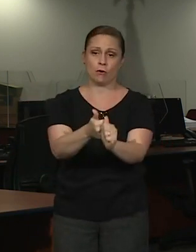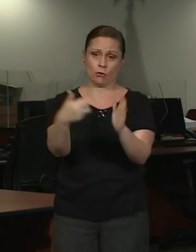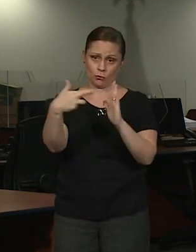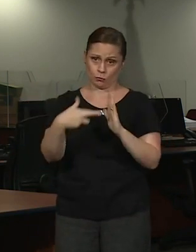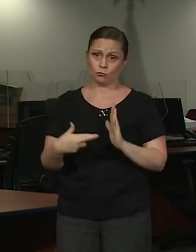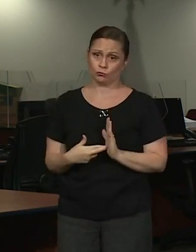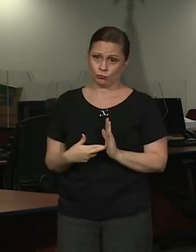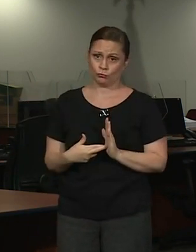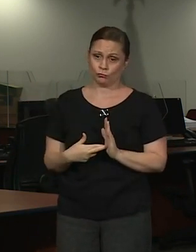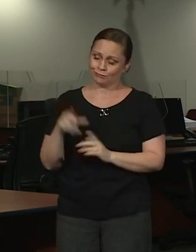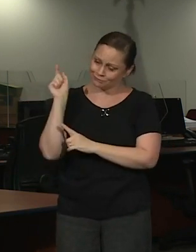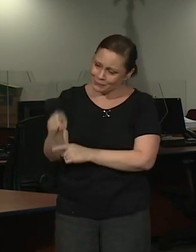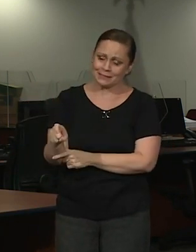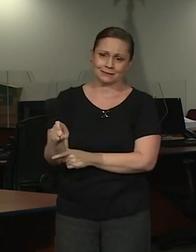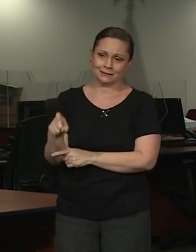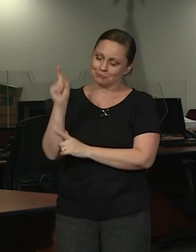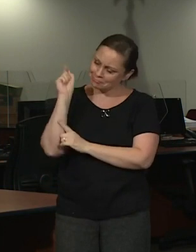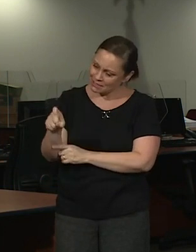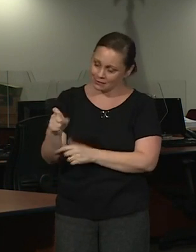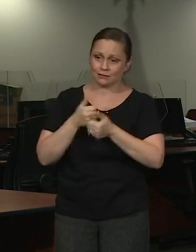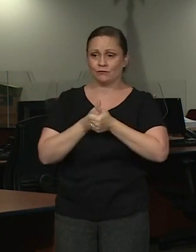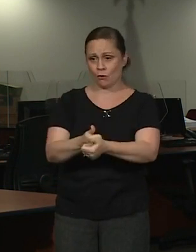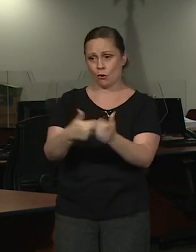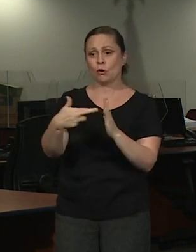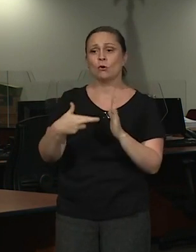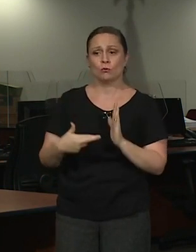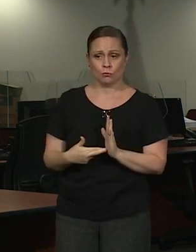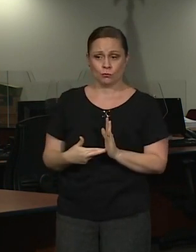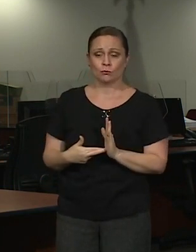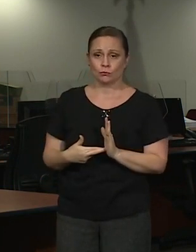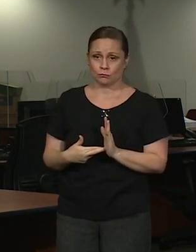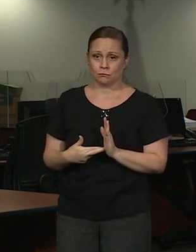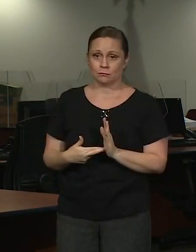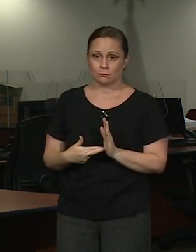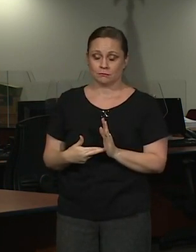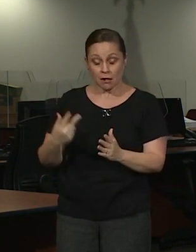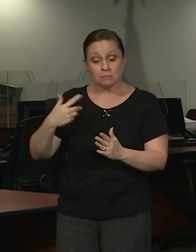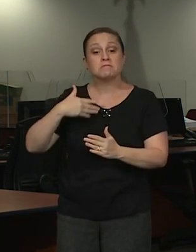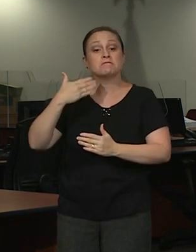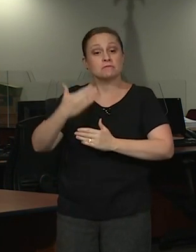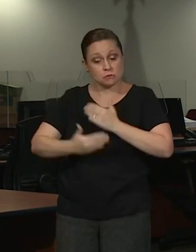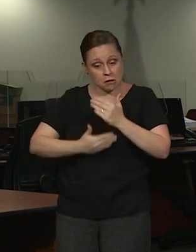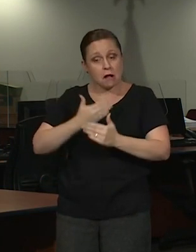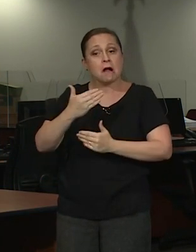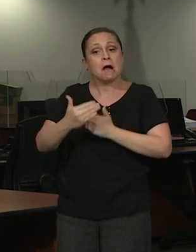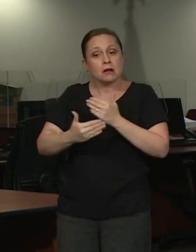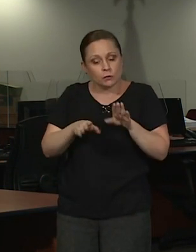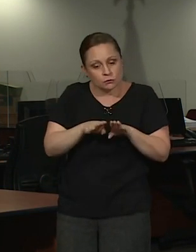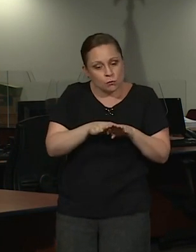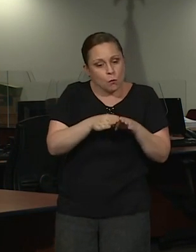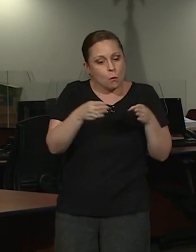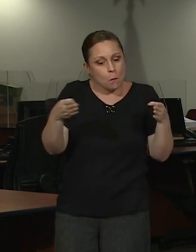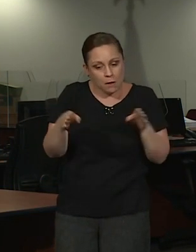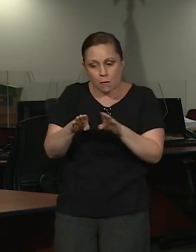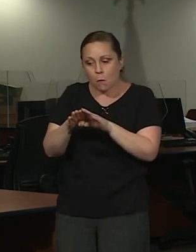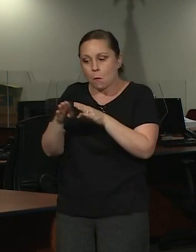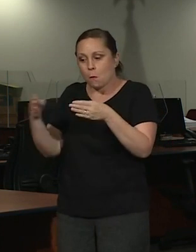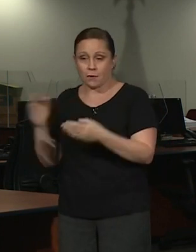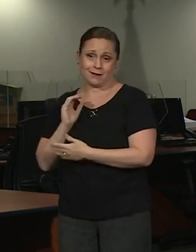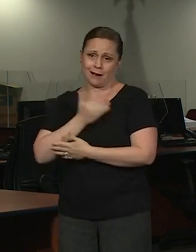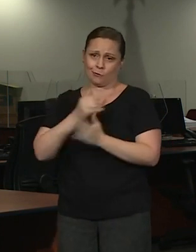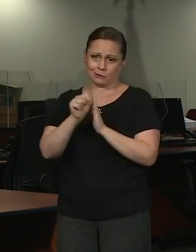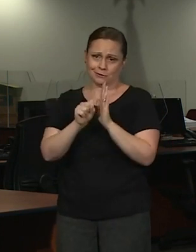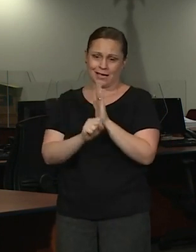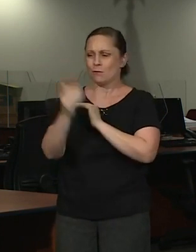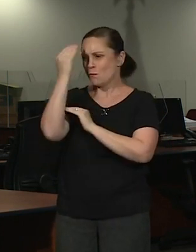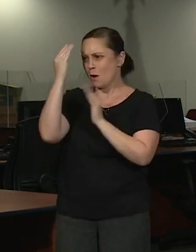rules. We've got to follow the rules, and we've made progress in reopening. Reopening our state is highly